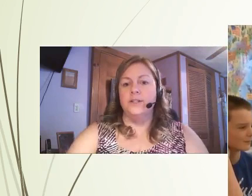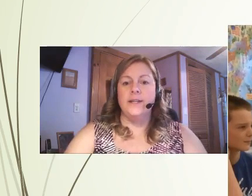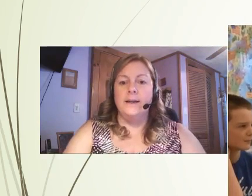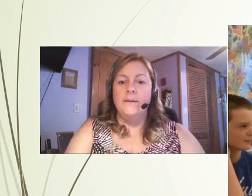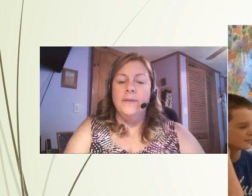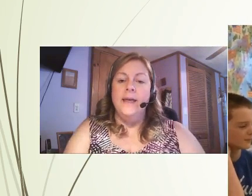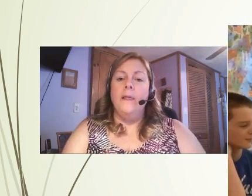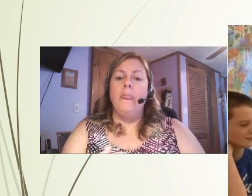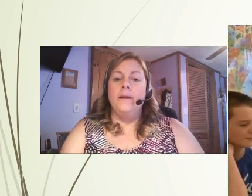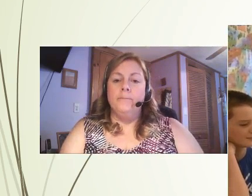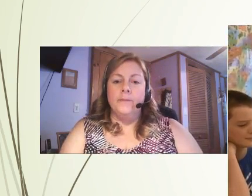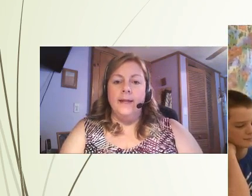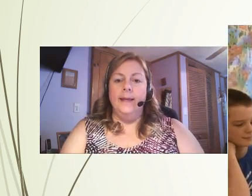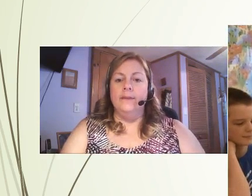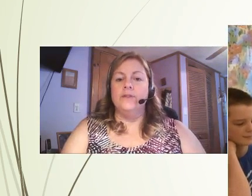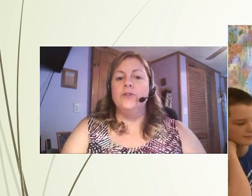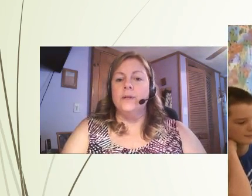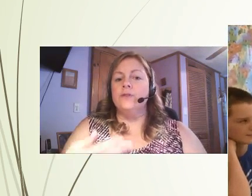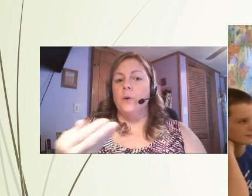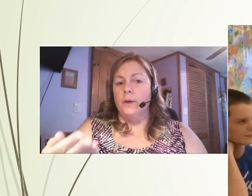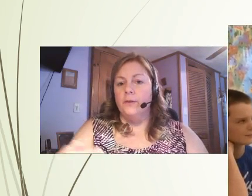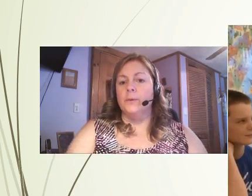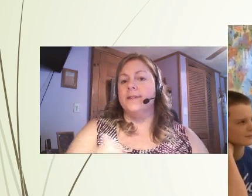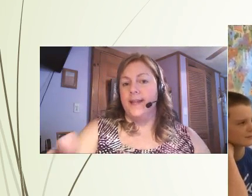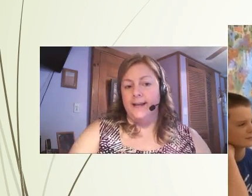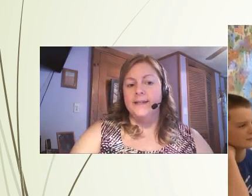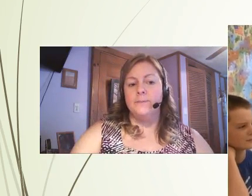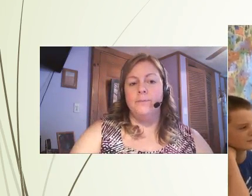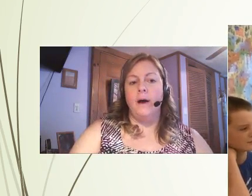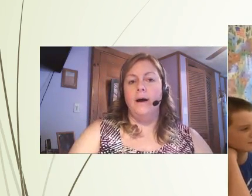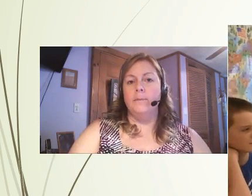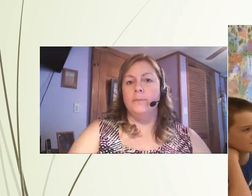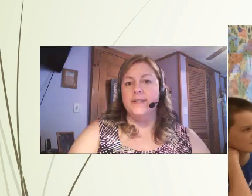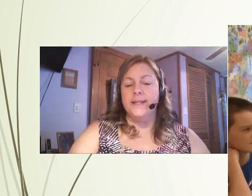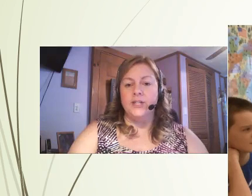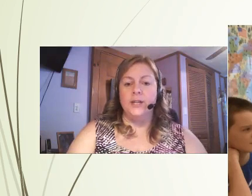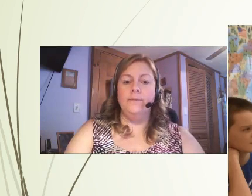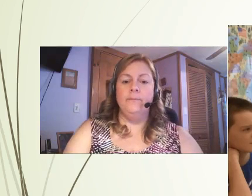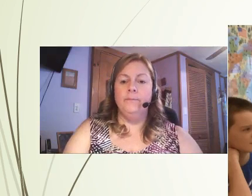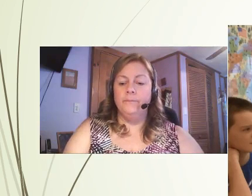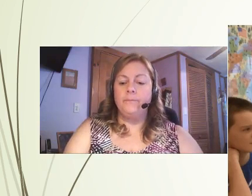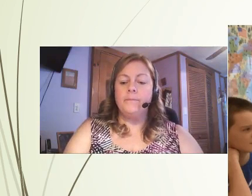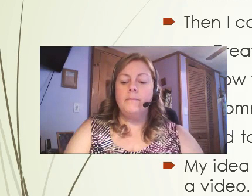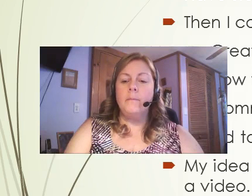of cardstock. And the student's going through and signing his presentation.